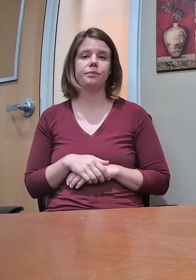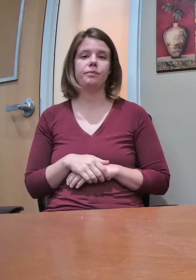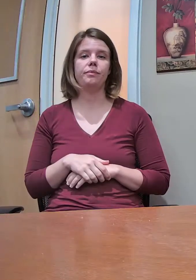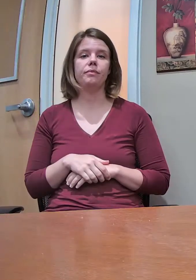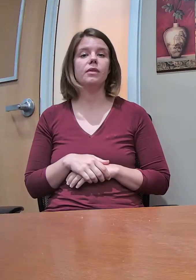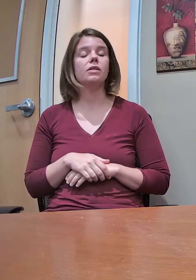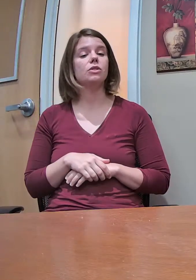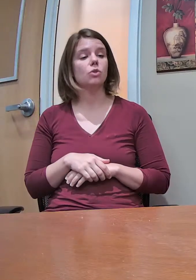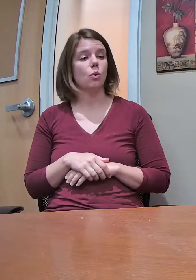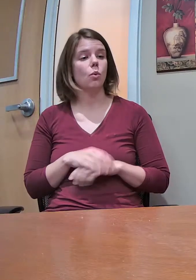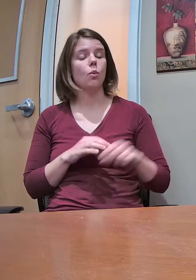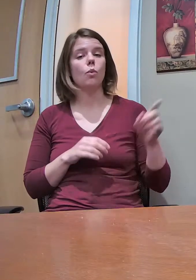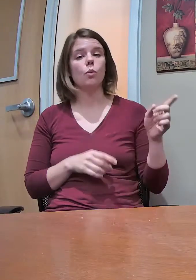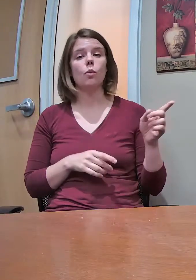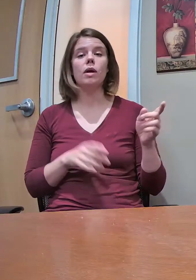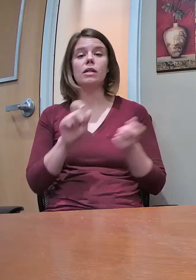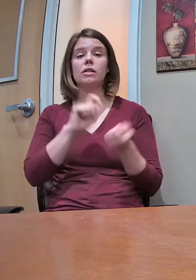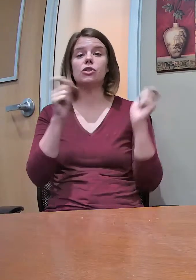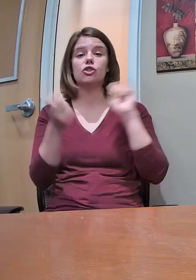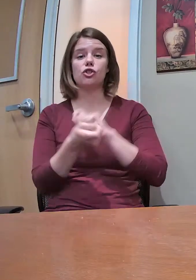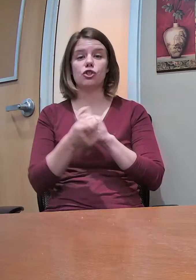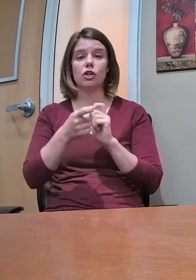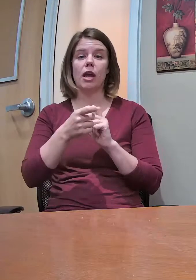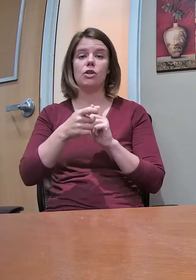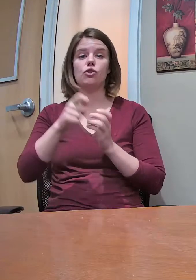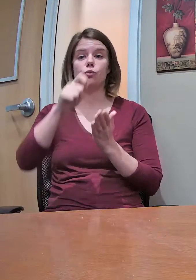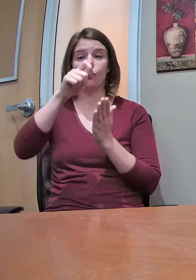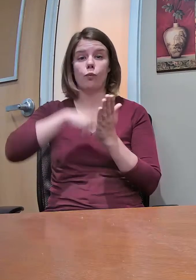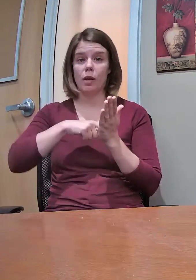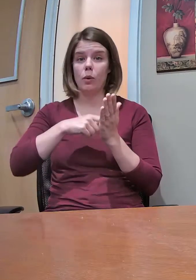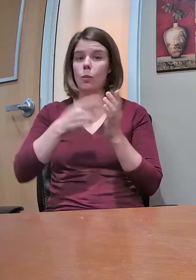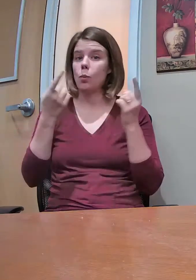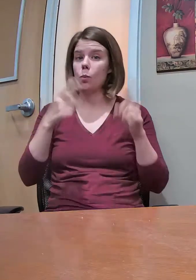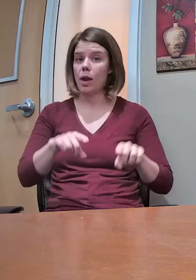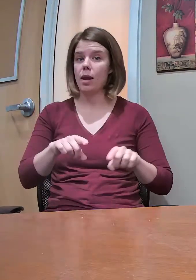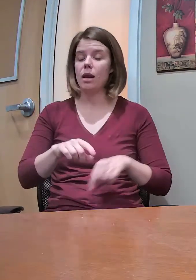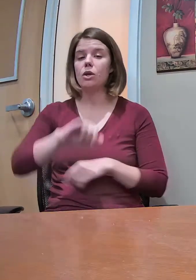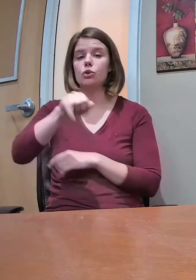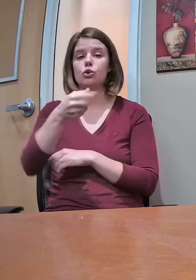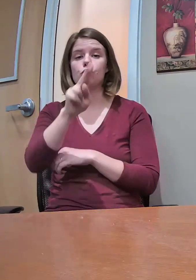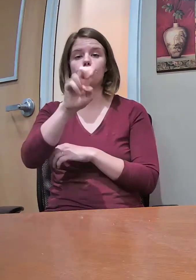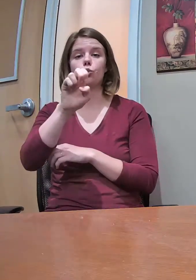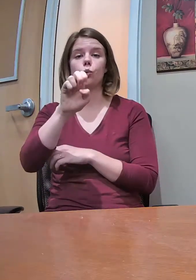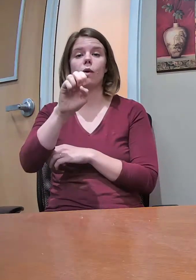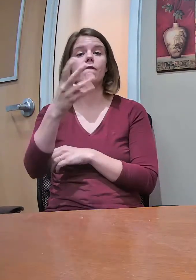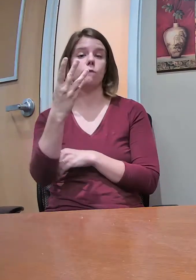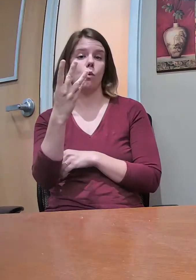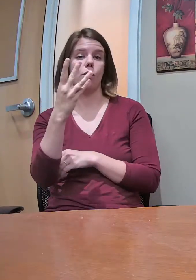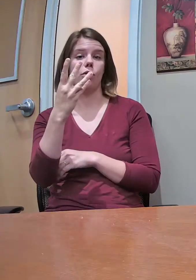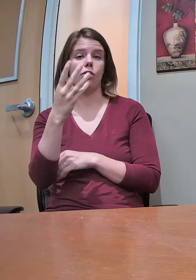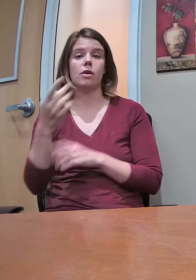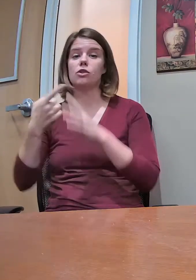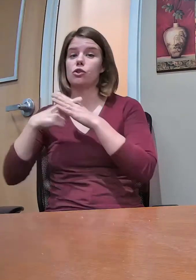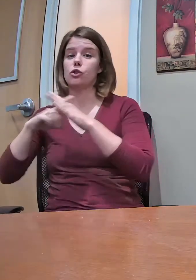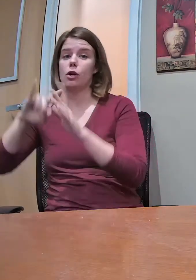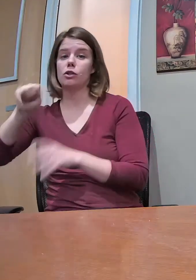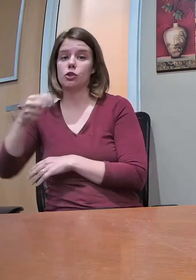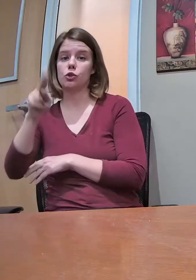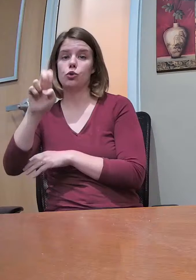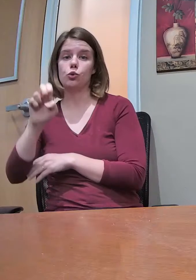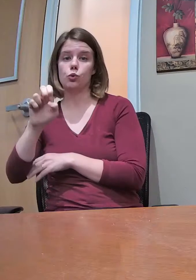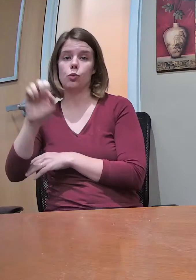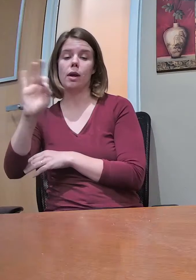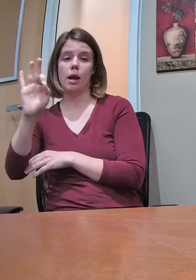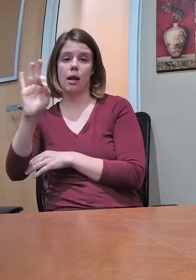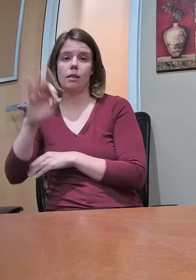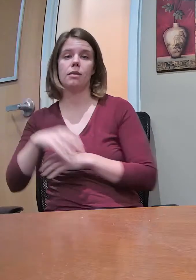dated June the 4th and is effective June the 9th. The Minister's Directive, the COVID-19